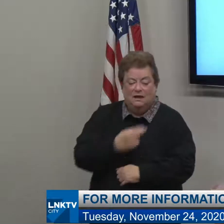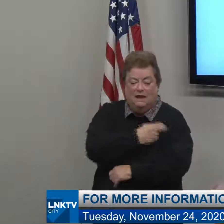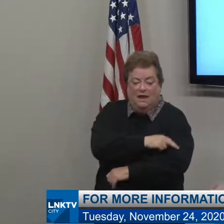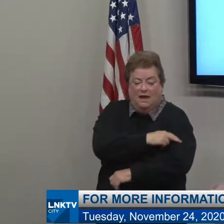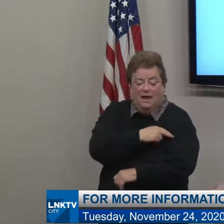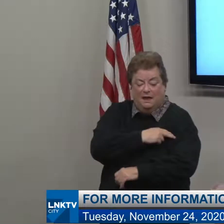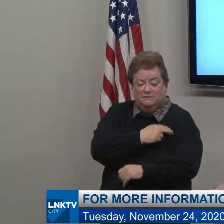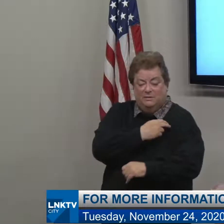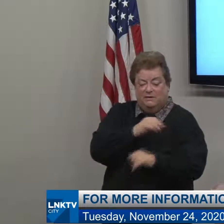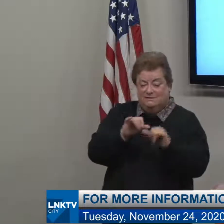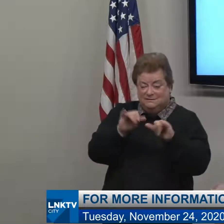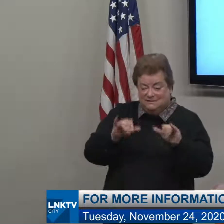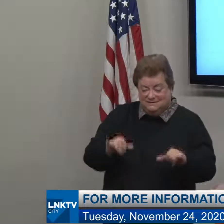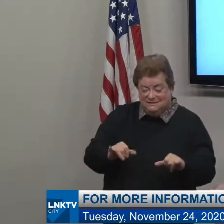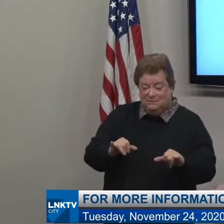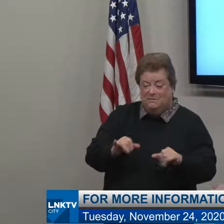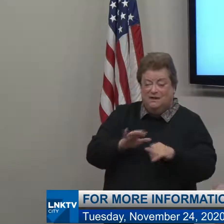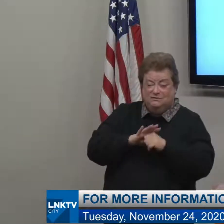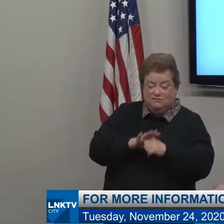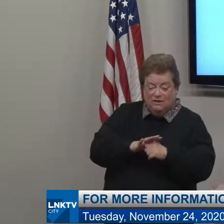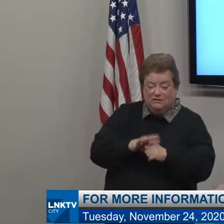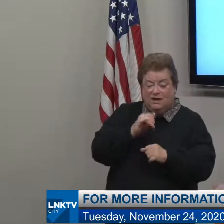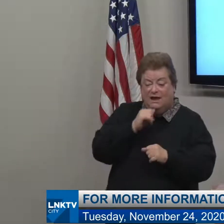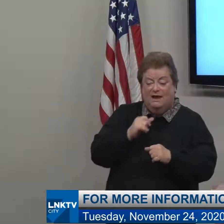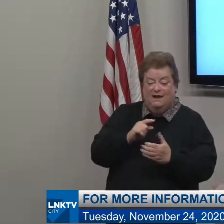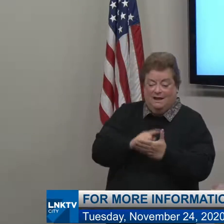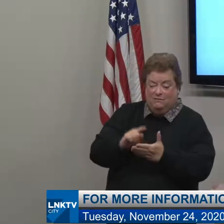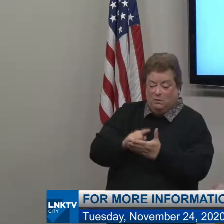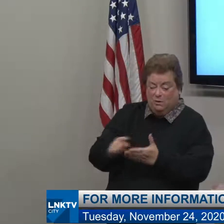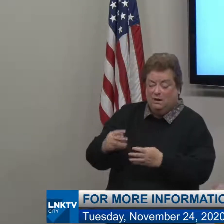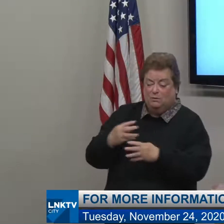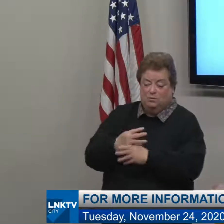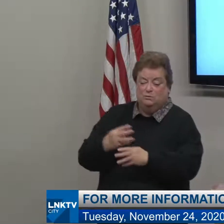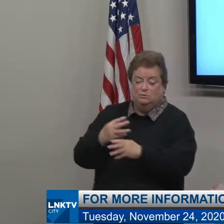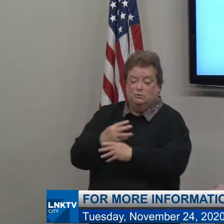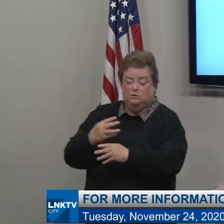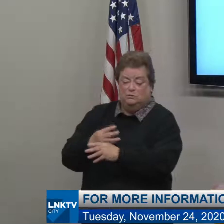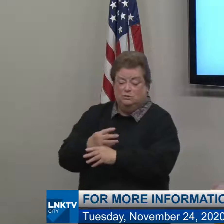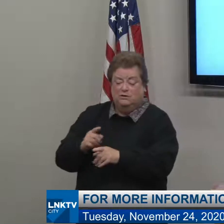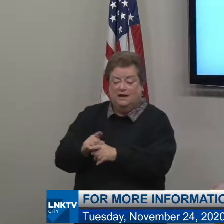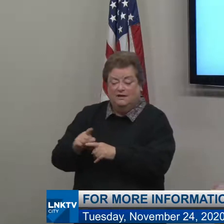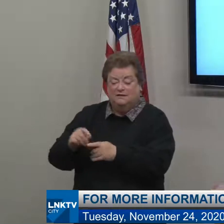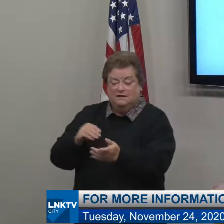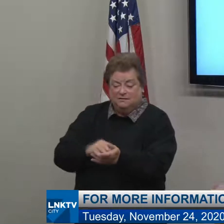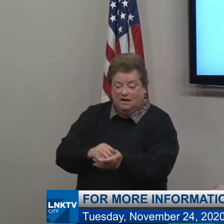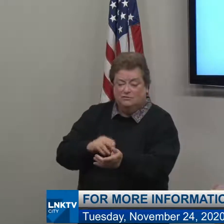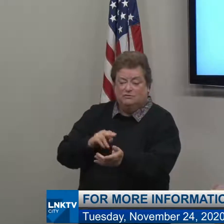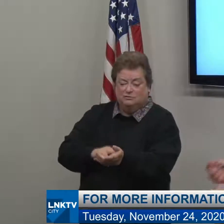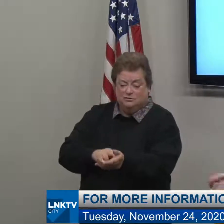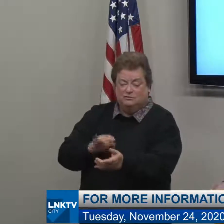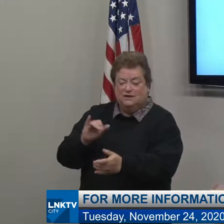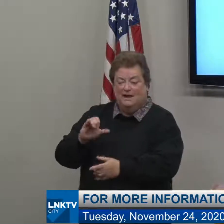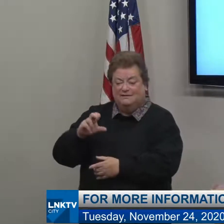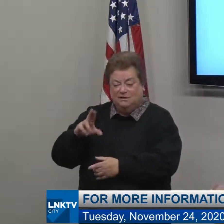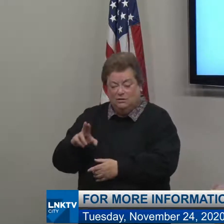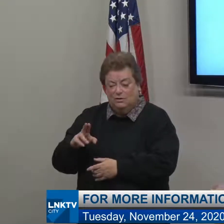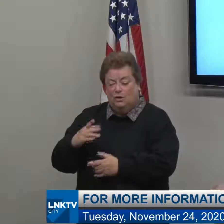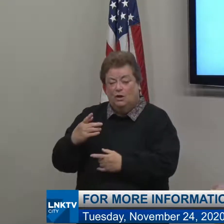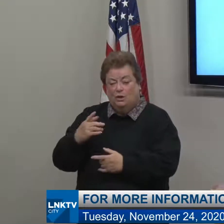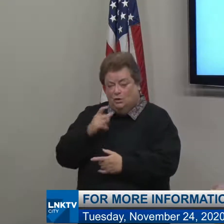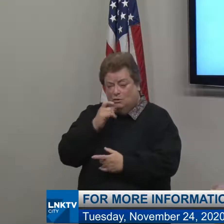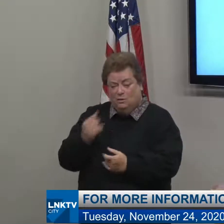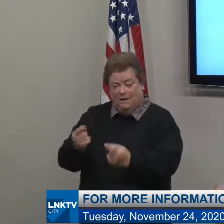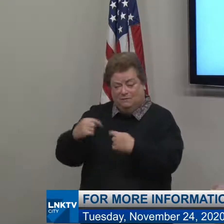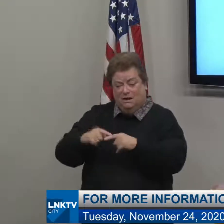is stressed, and every week it gets worse, as the doctors and ICU nurses and hospital leaders who've spoken here alongside